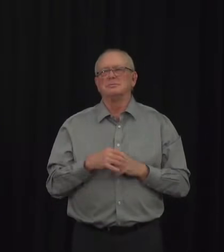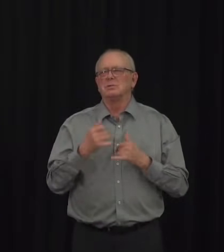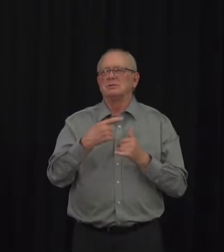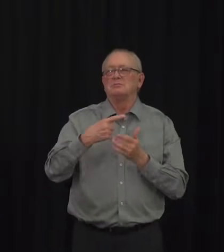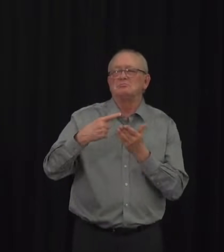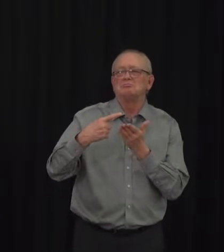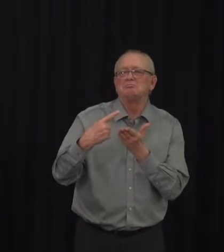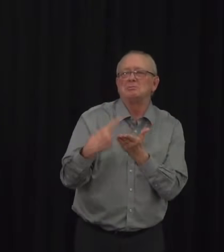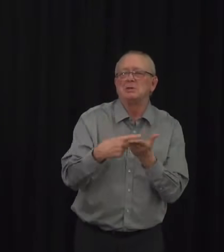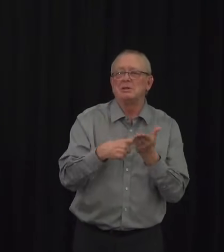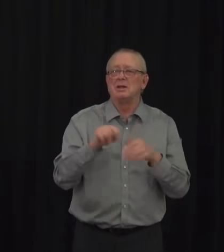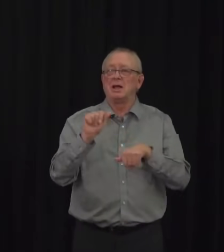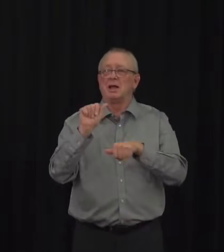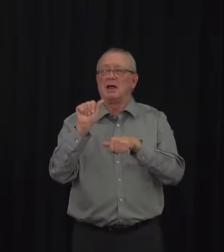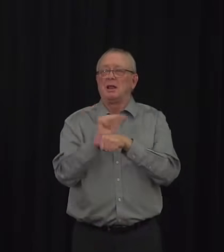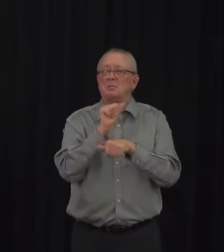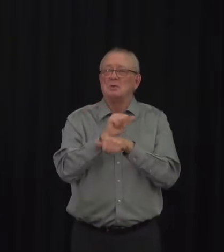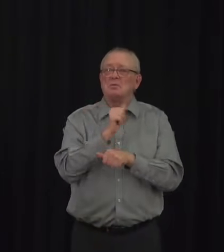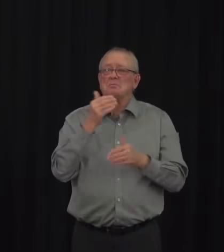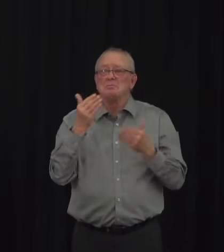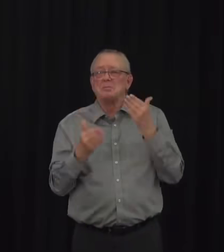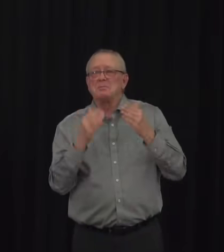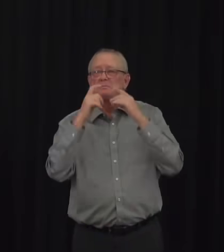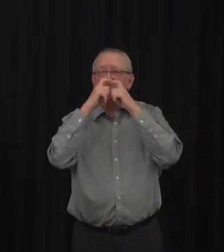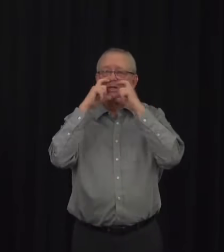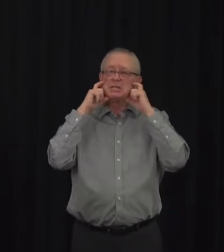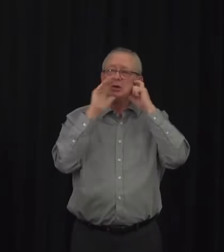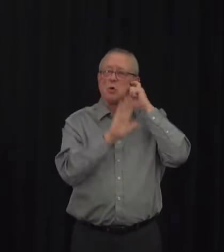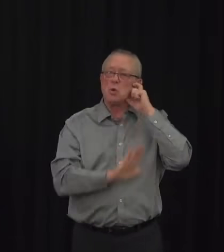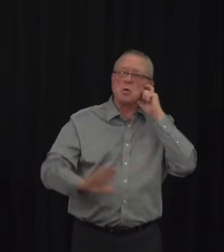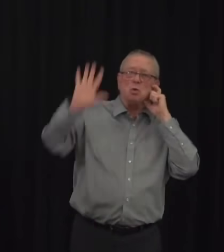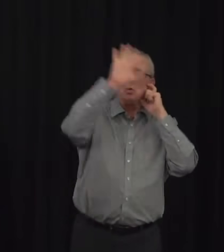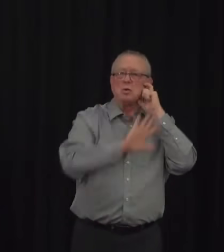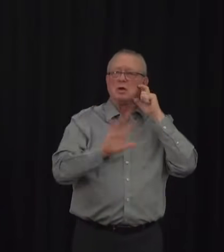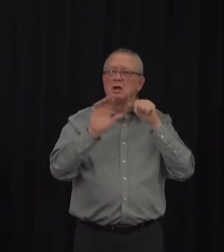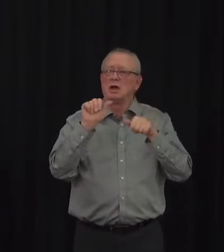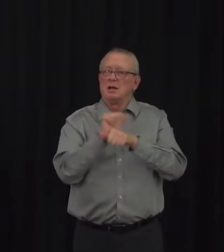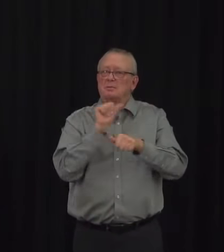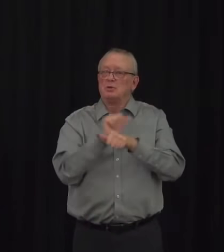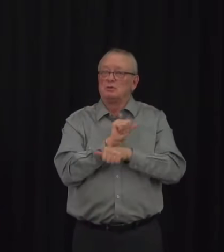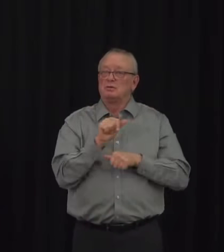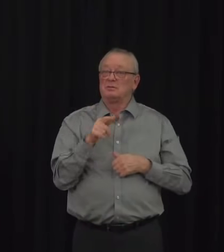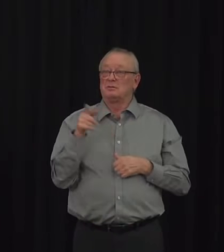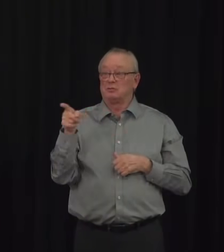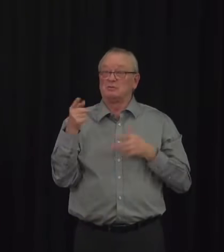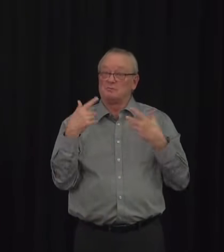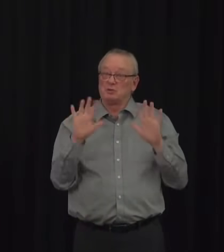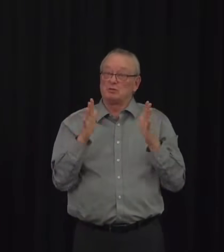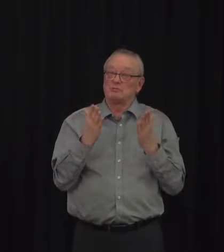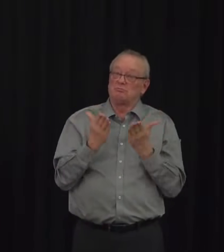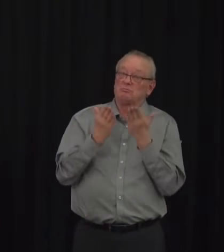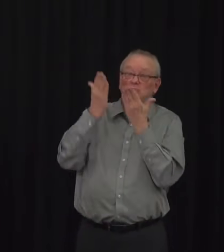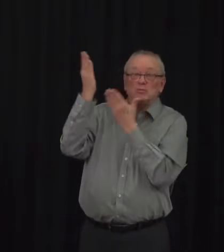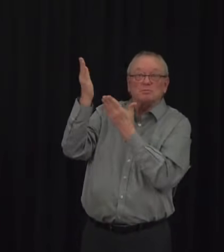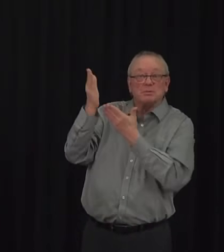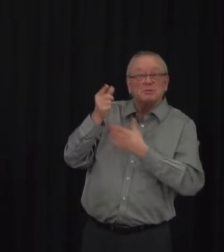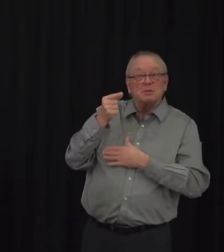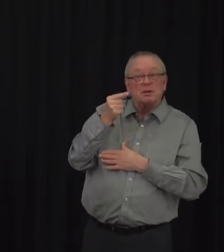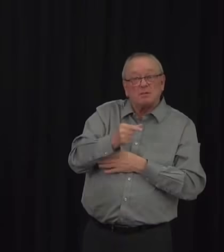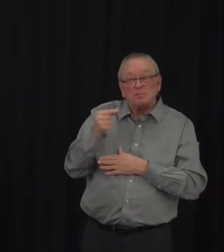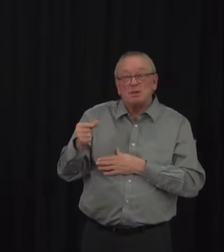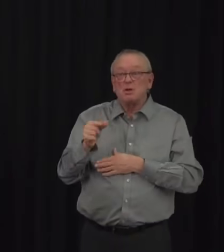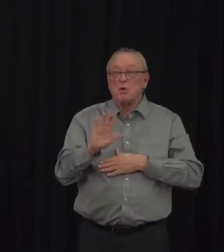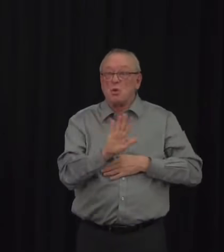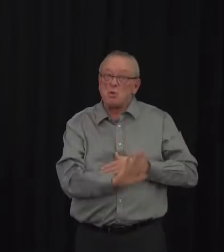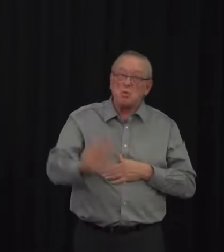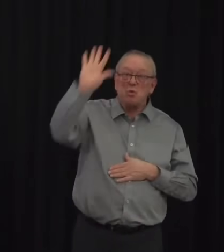you say whether or not that's something you have specifically recommended yet to the government. And so I'm wondering, can you tell